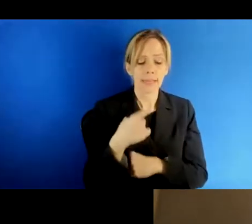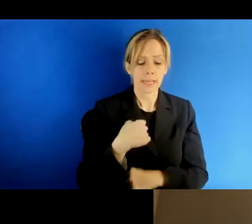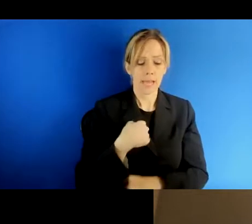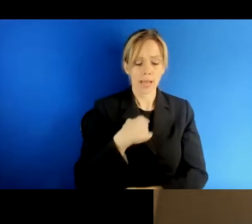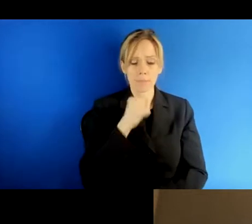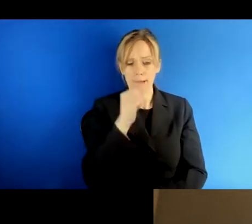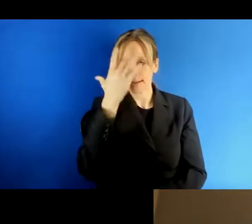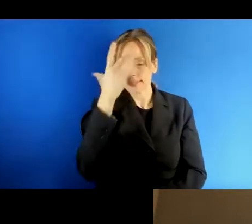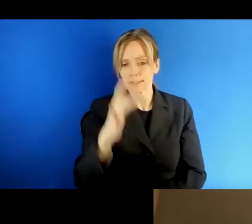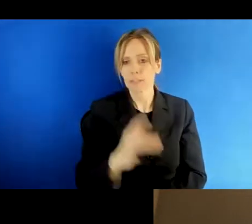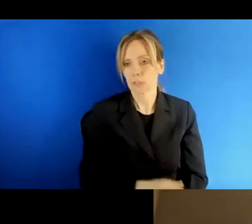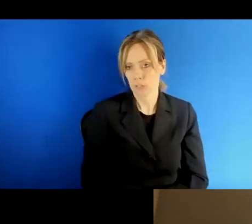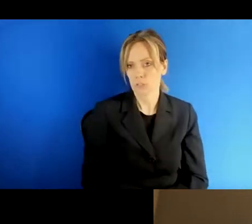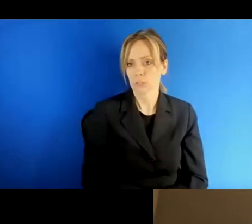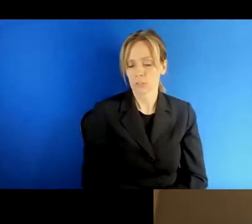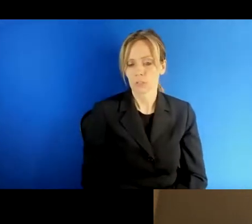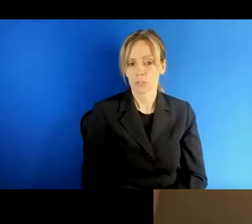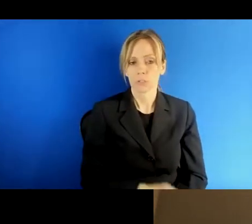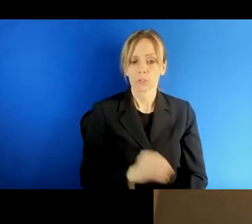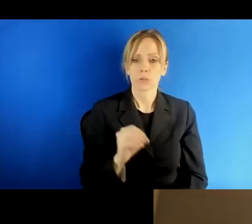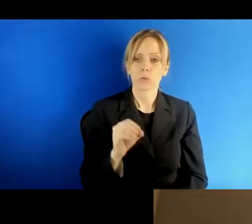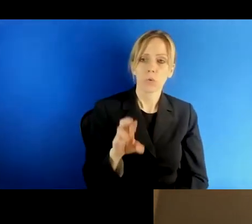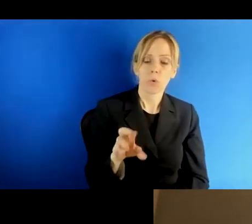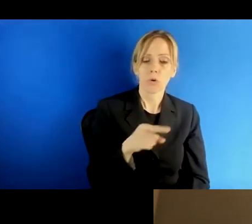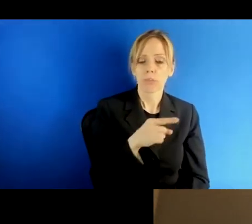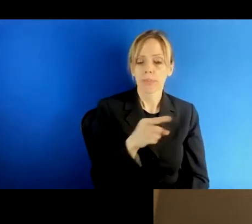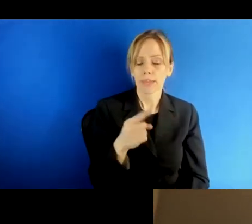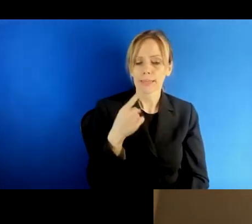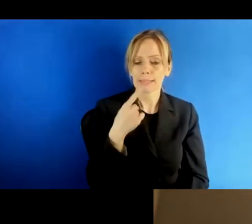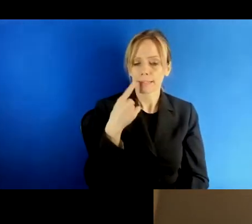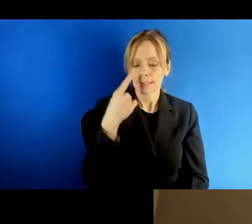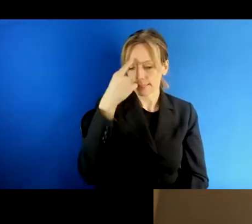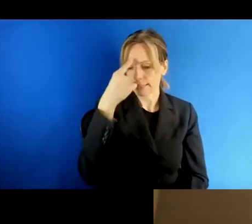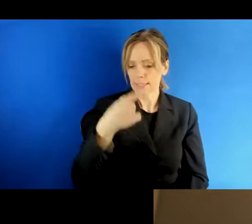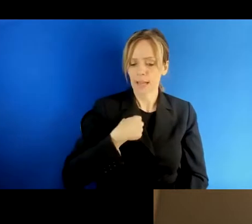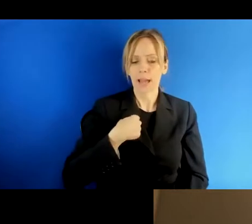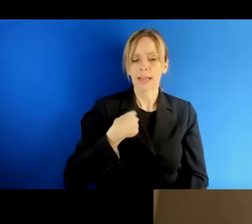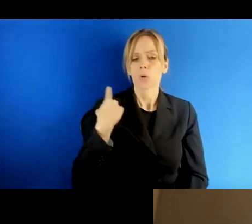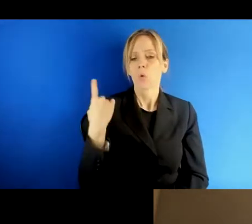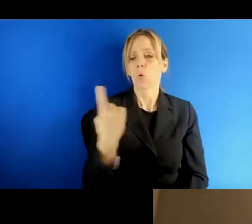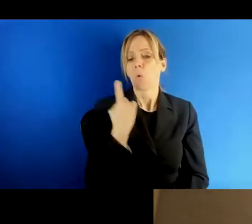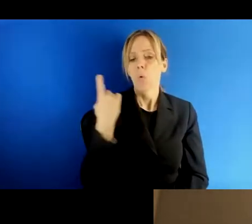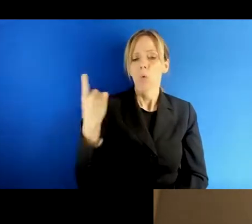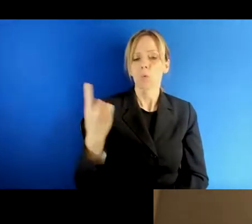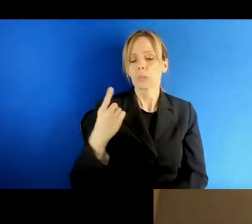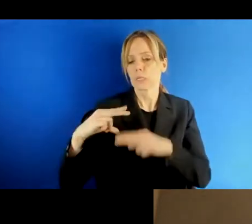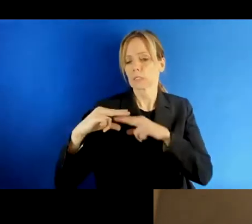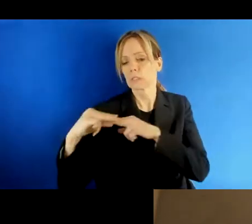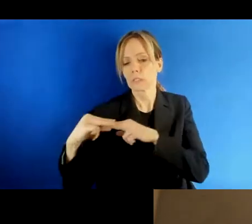I fully depend on my parents' wishes,